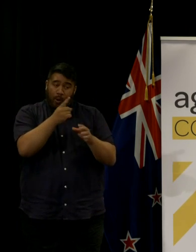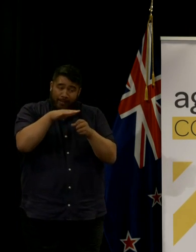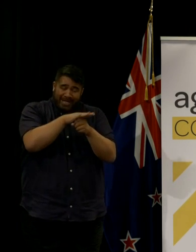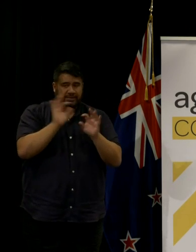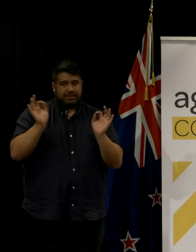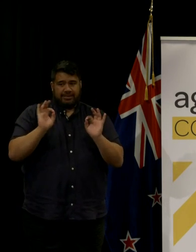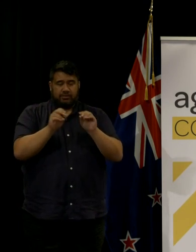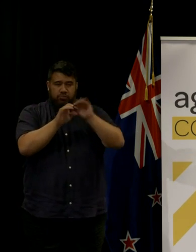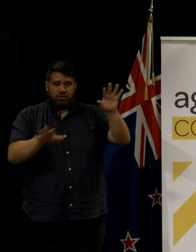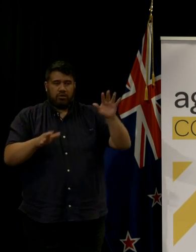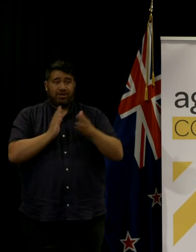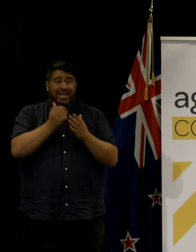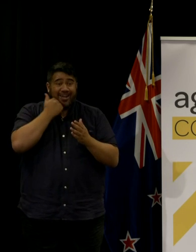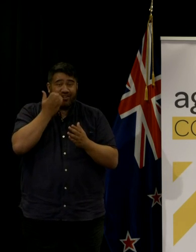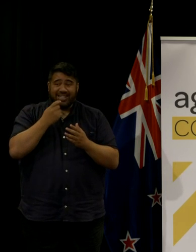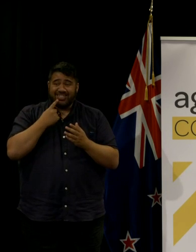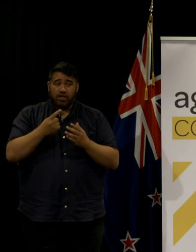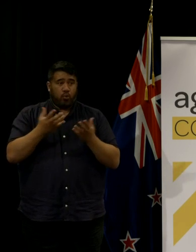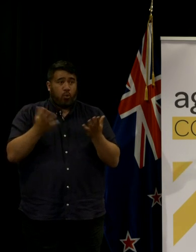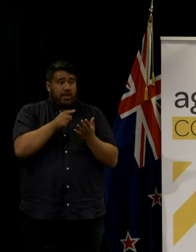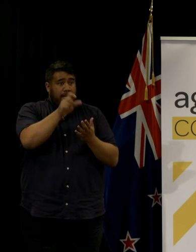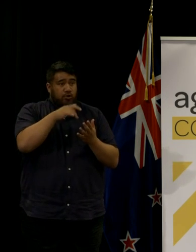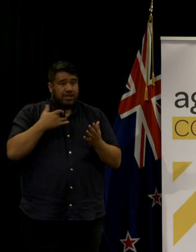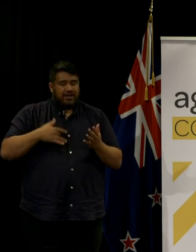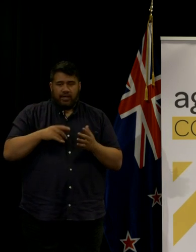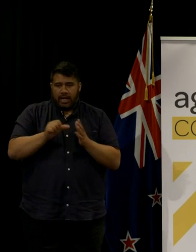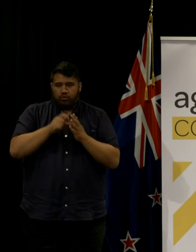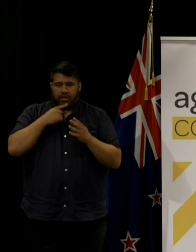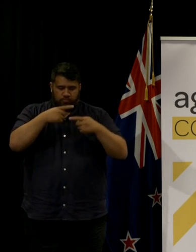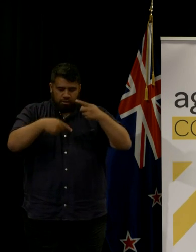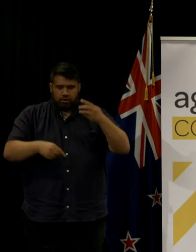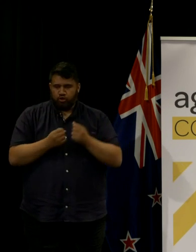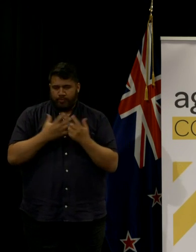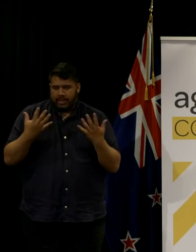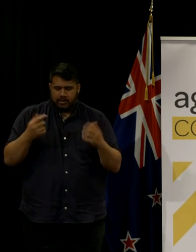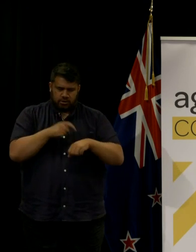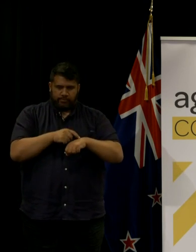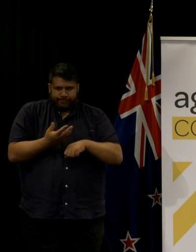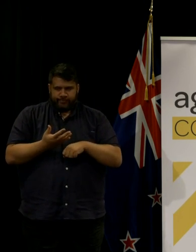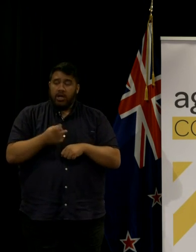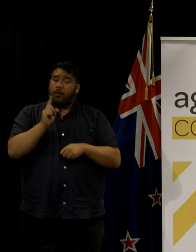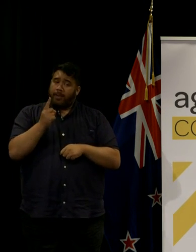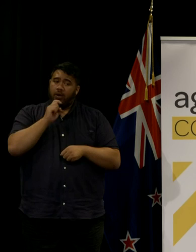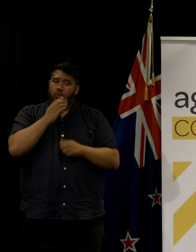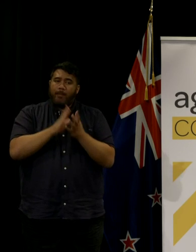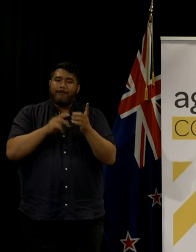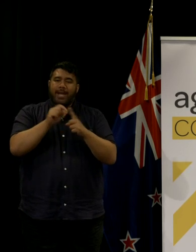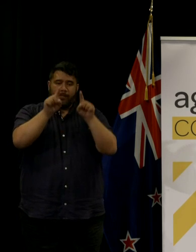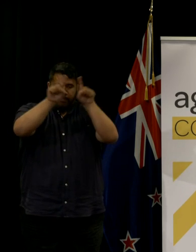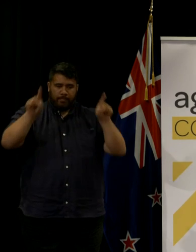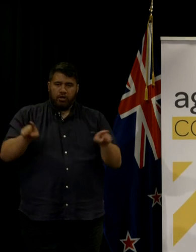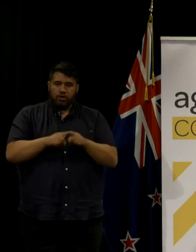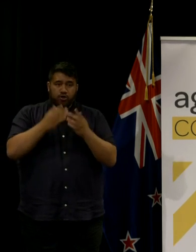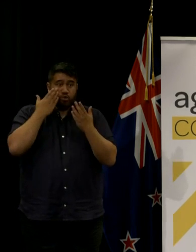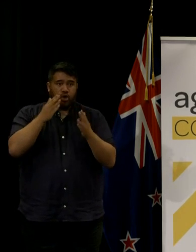very easy for me to each day provide the geographic spread. However, what we are doing also is we will have a map that will show the number of cases in each